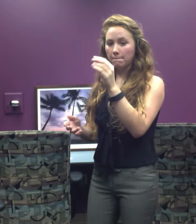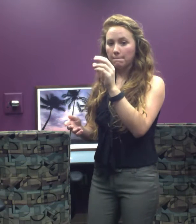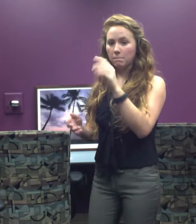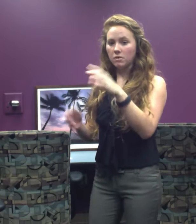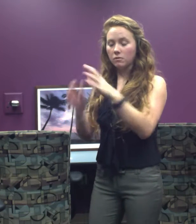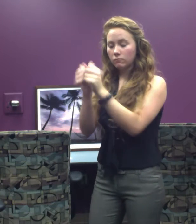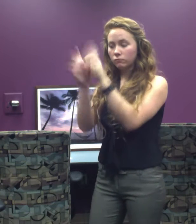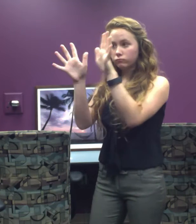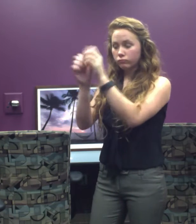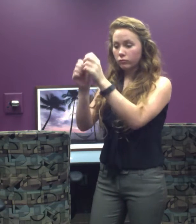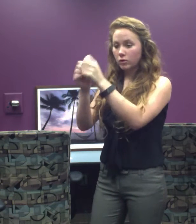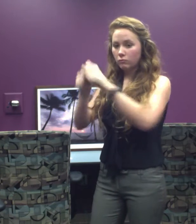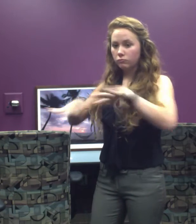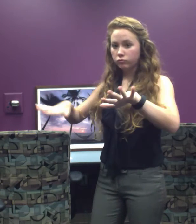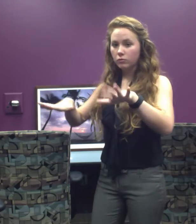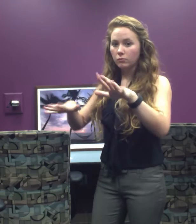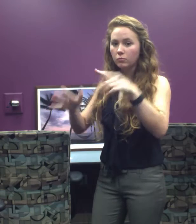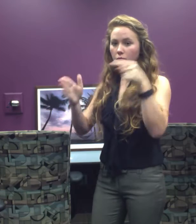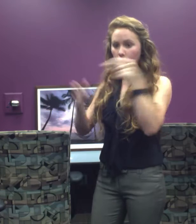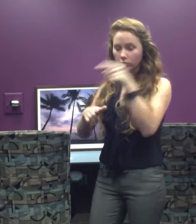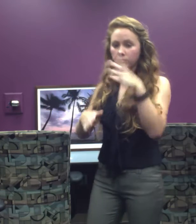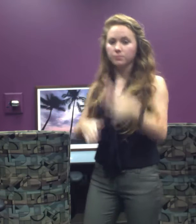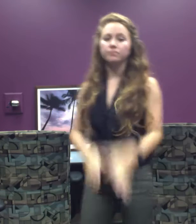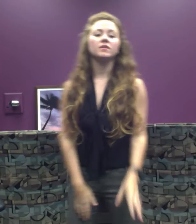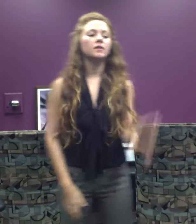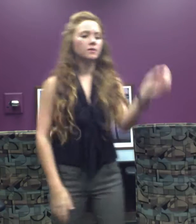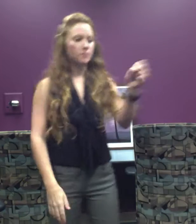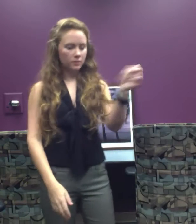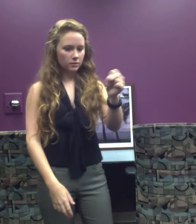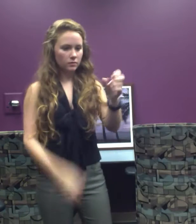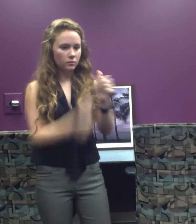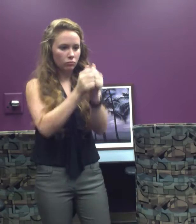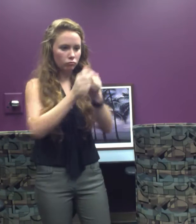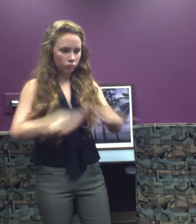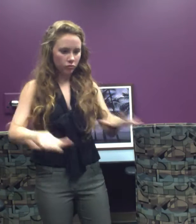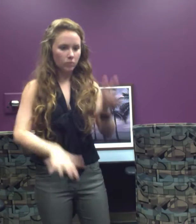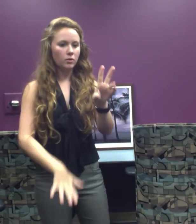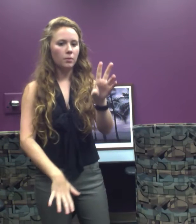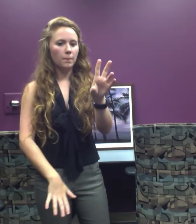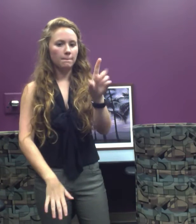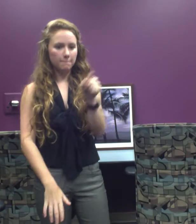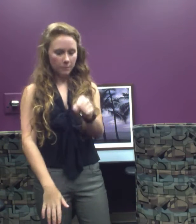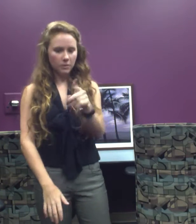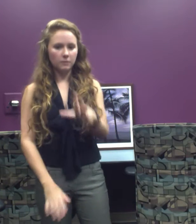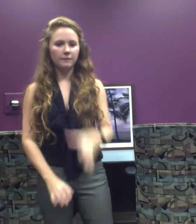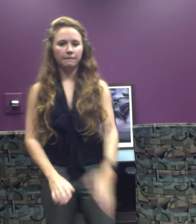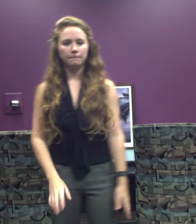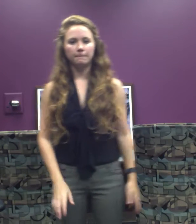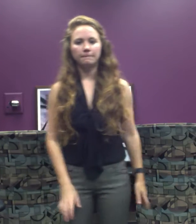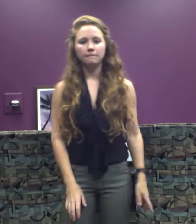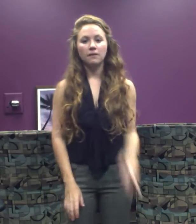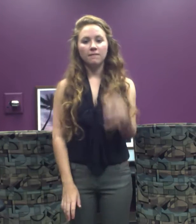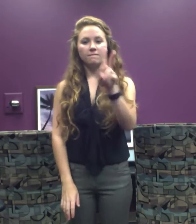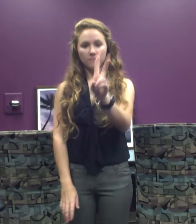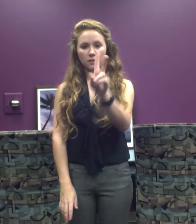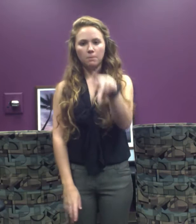lettering, VP, and we don't mean vice president. Okay? The vanishing point.